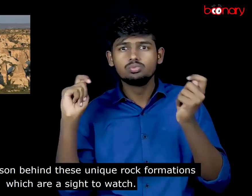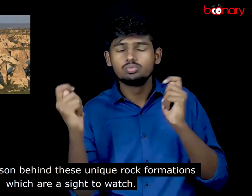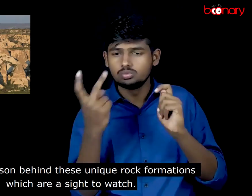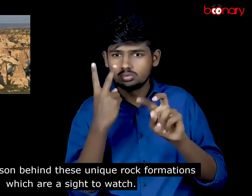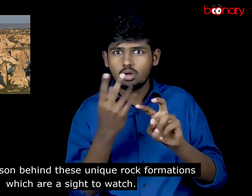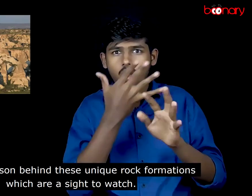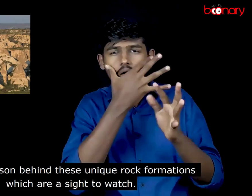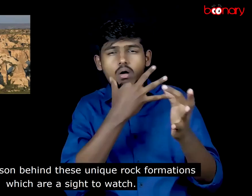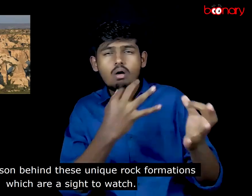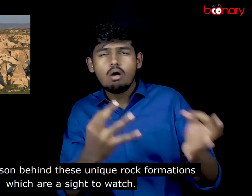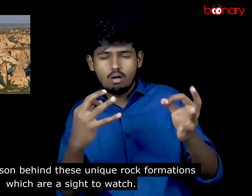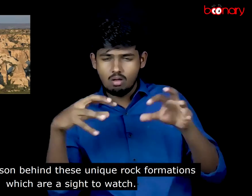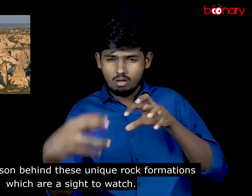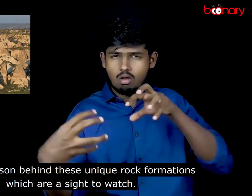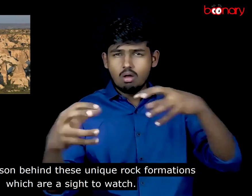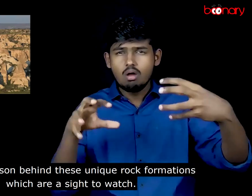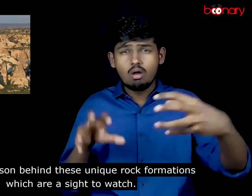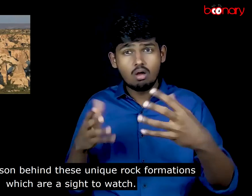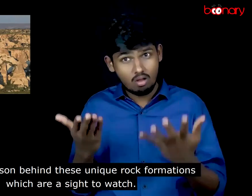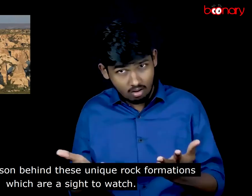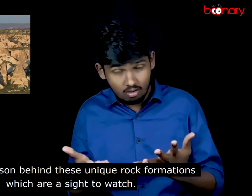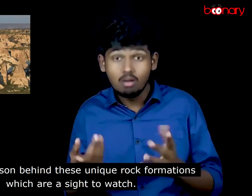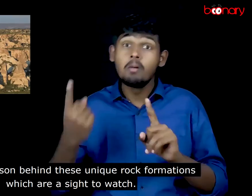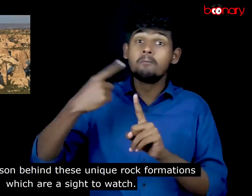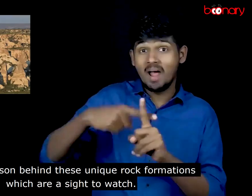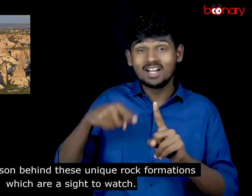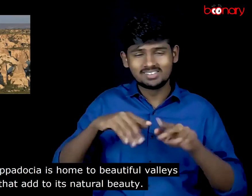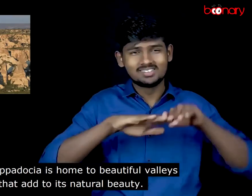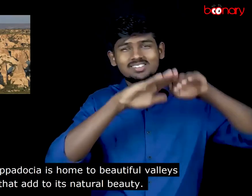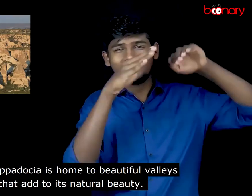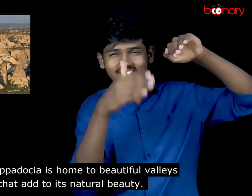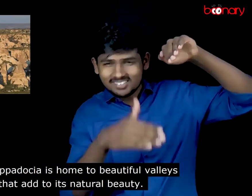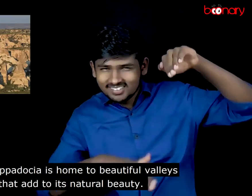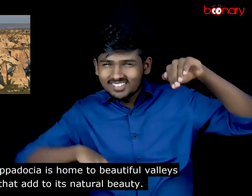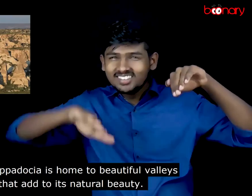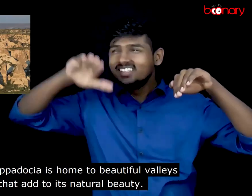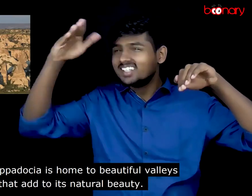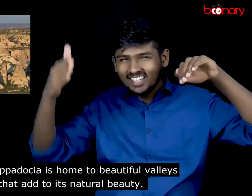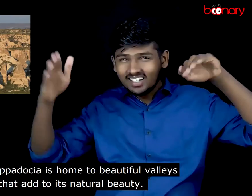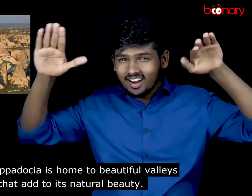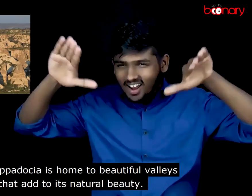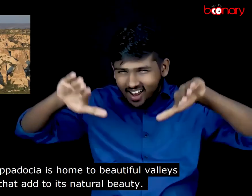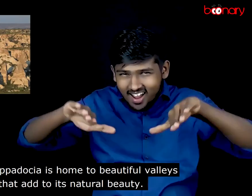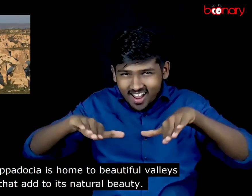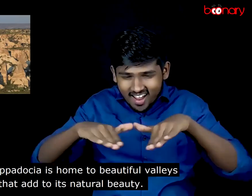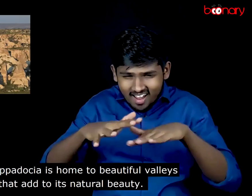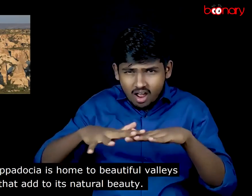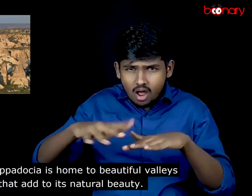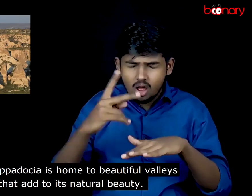rock formations, which are a sight to watch. Also, Cappadocia is home to